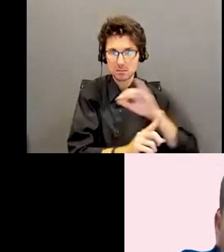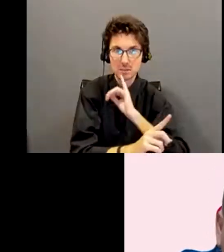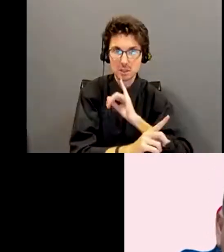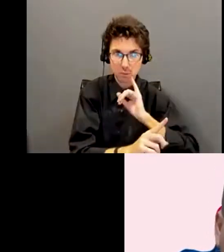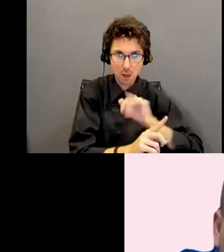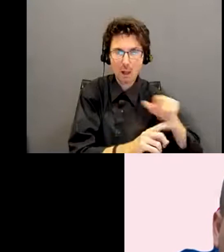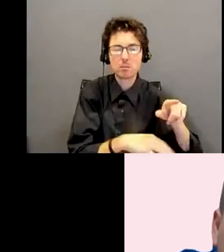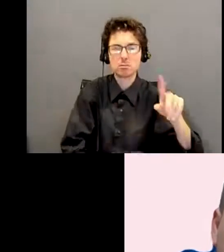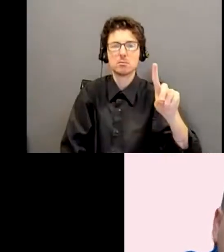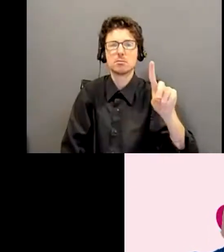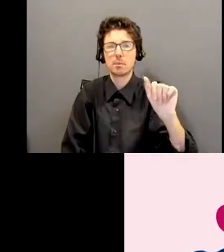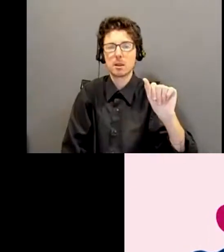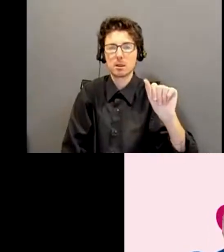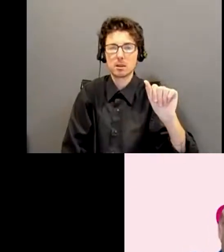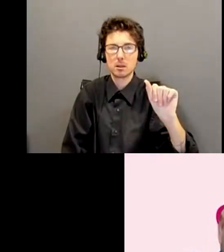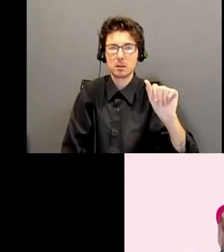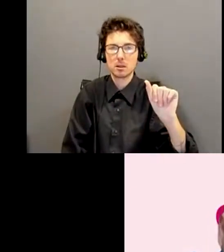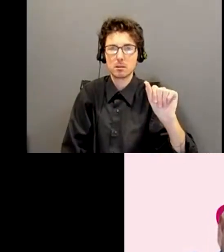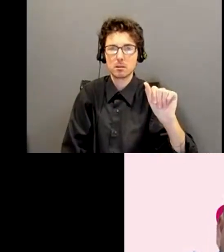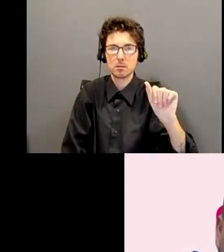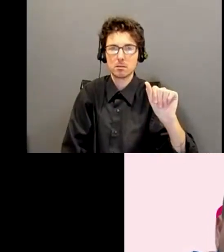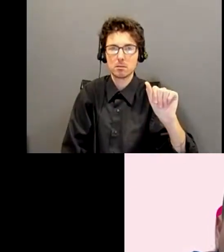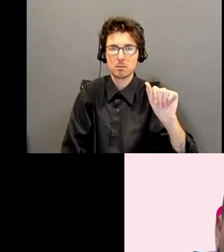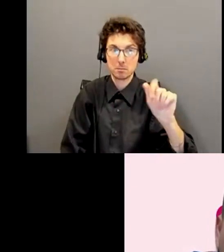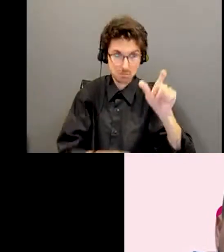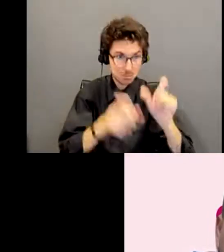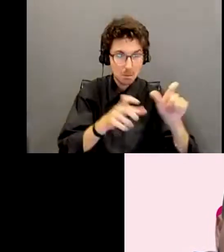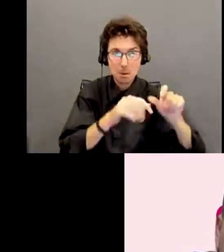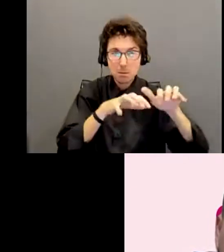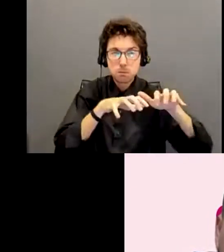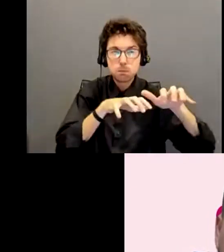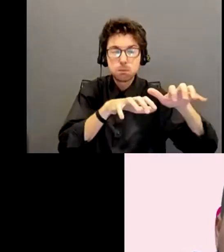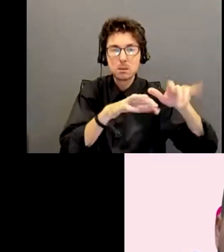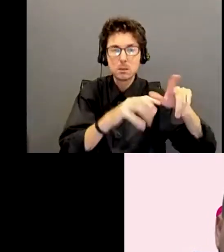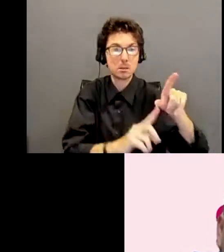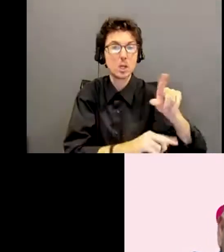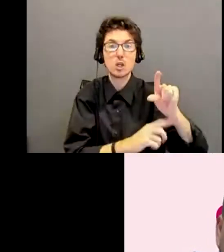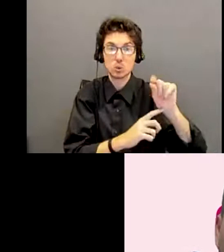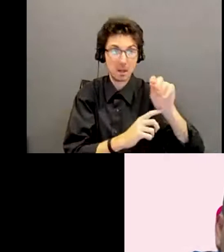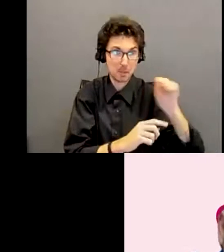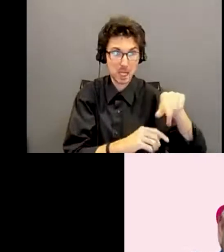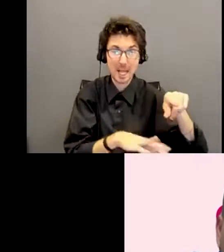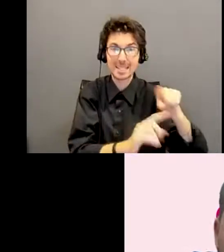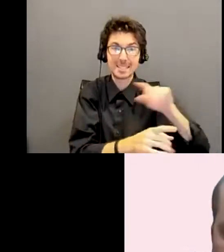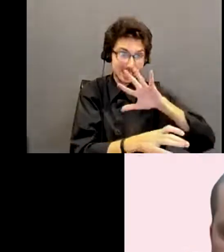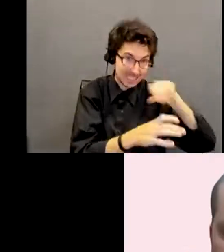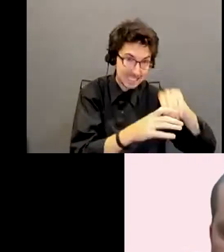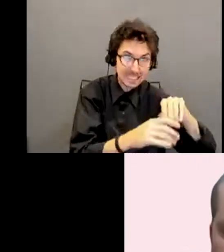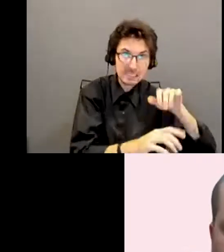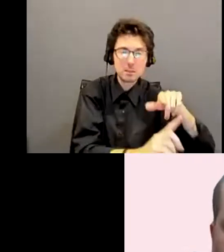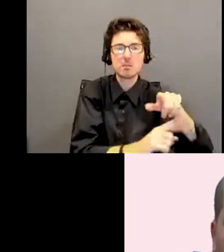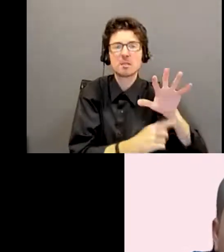disability, and in those 20% we can see almost 50% don't work at all.